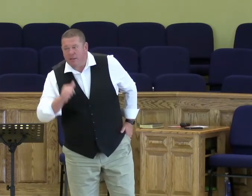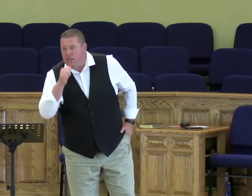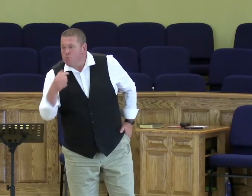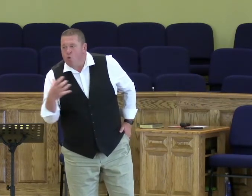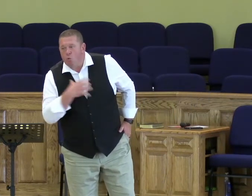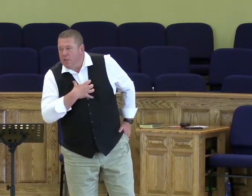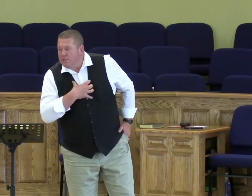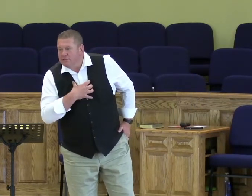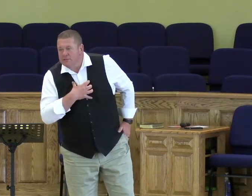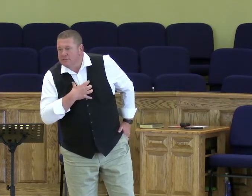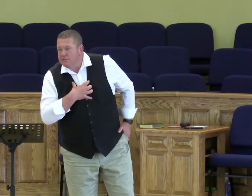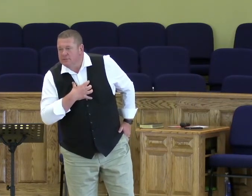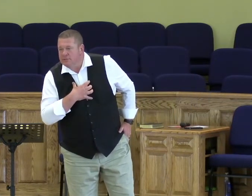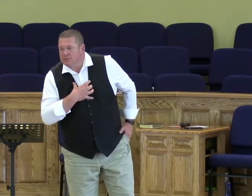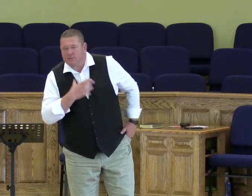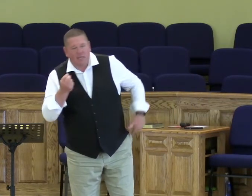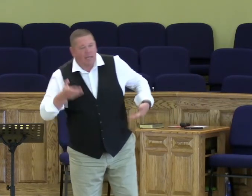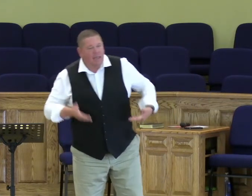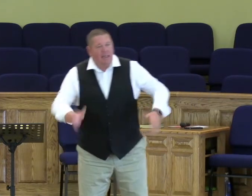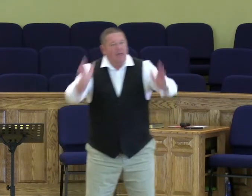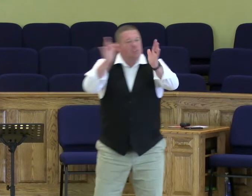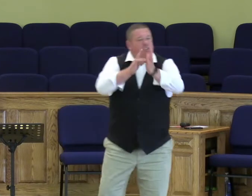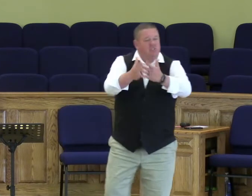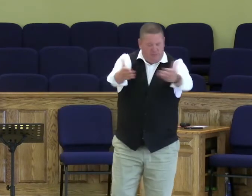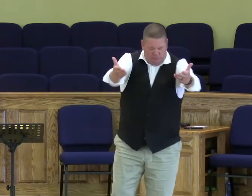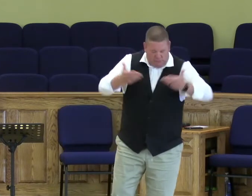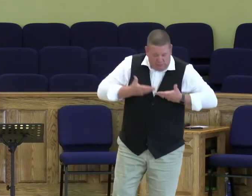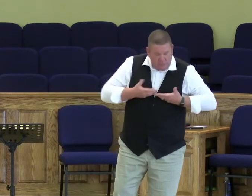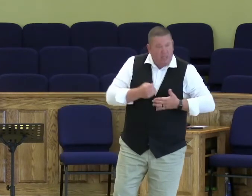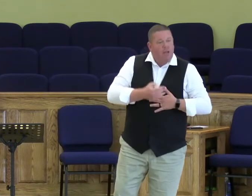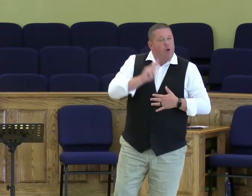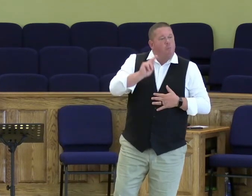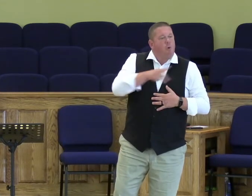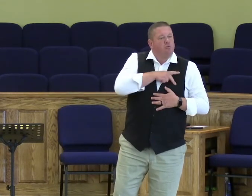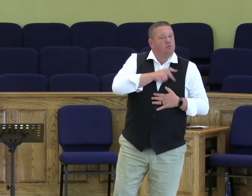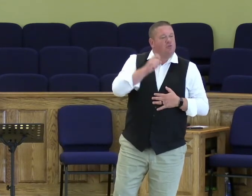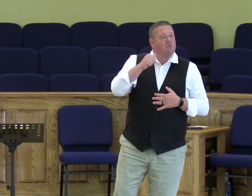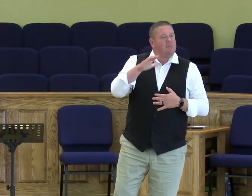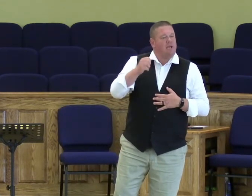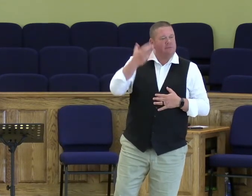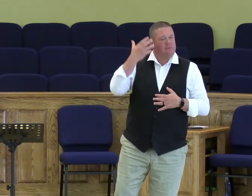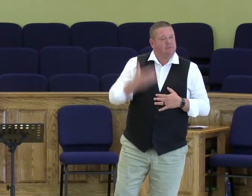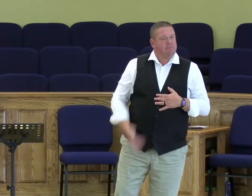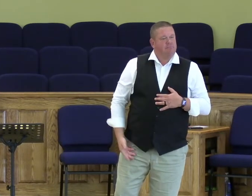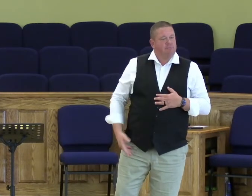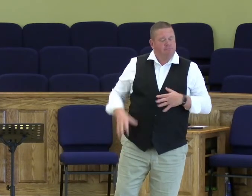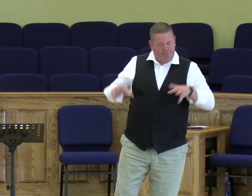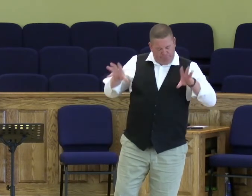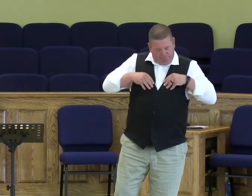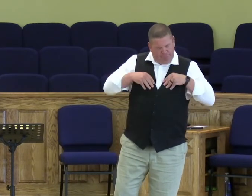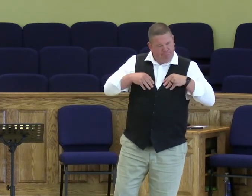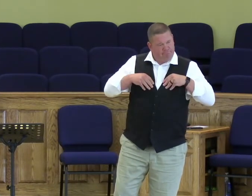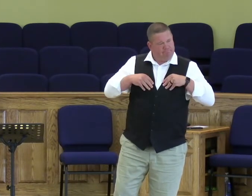But the deaf man, he did not protest. He allowed Jesus to get into his personal space. He accepted